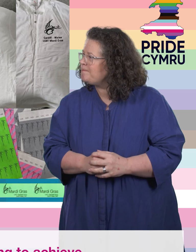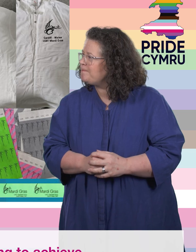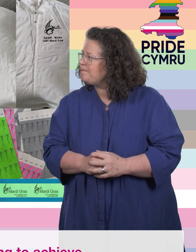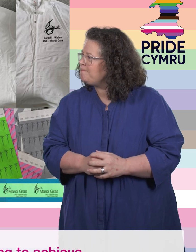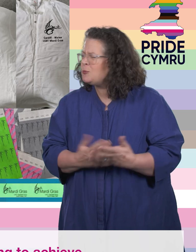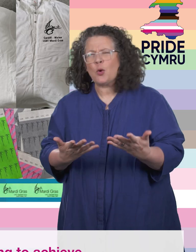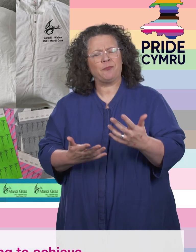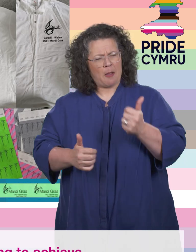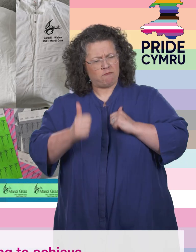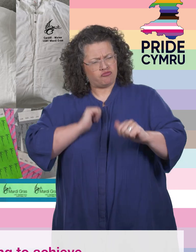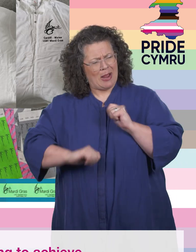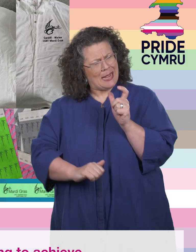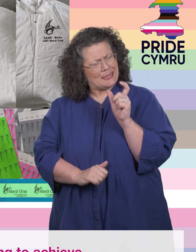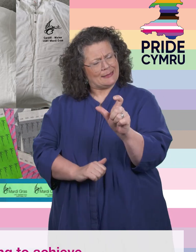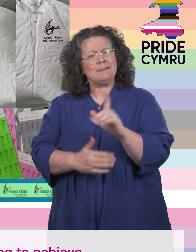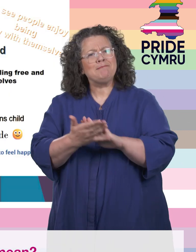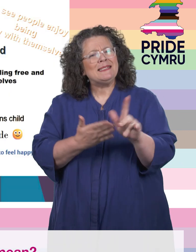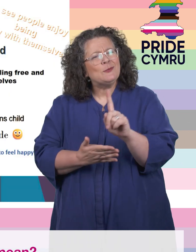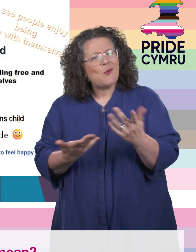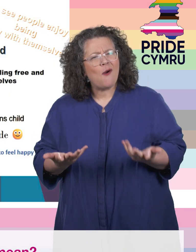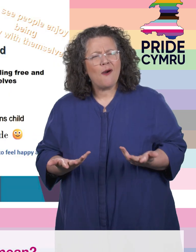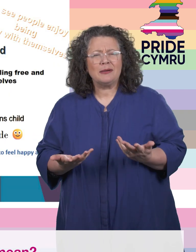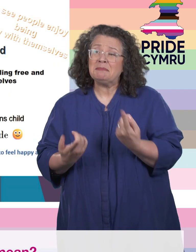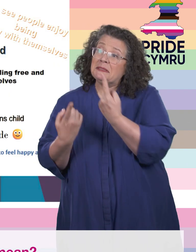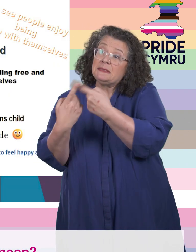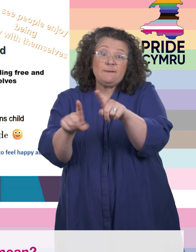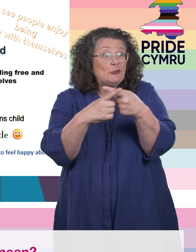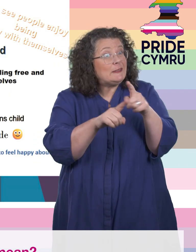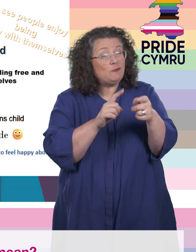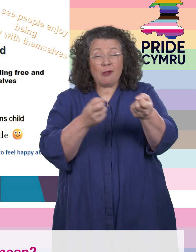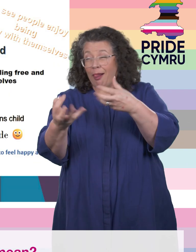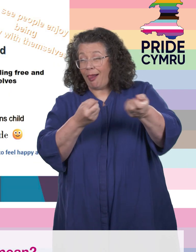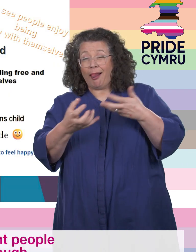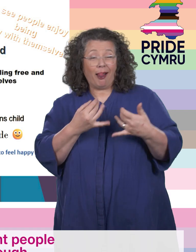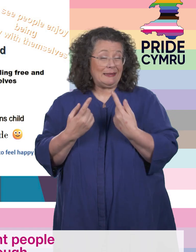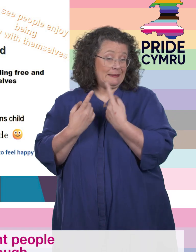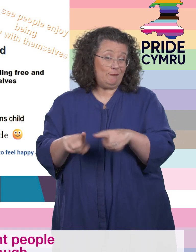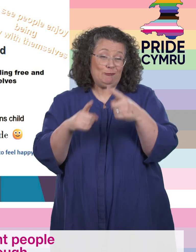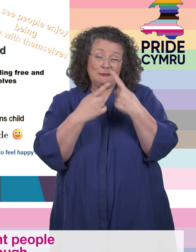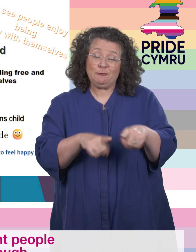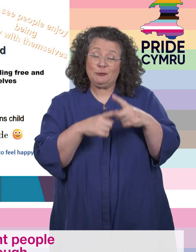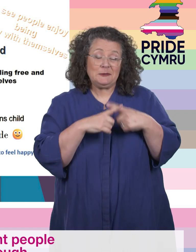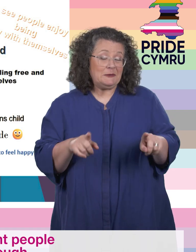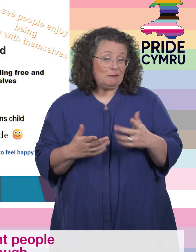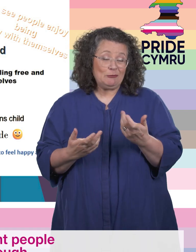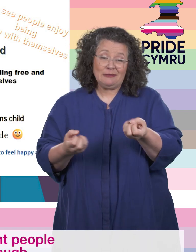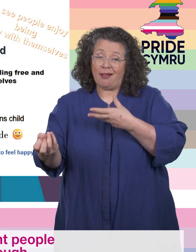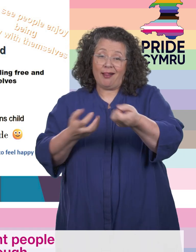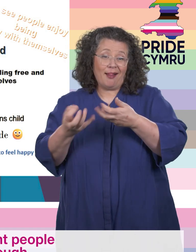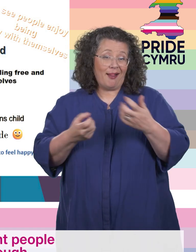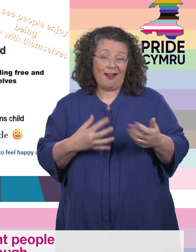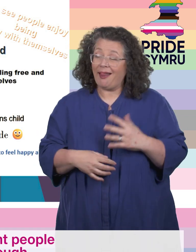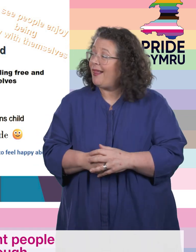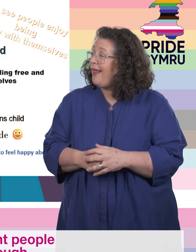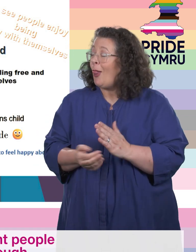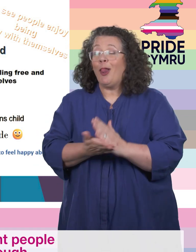to achieve. So what does Pride mean? It means a lot to different people. This bravely